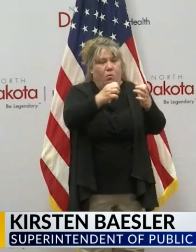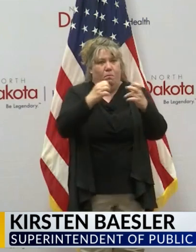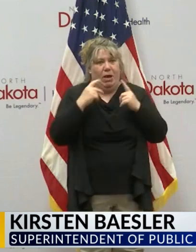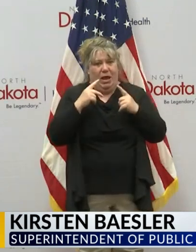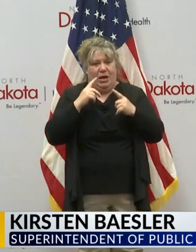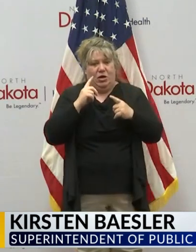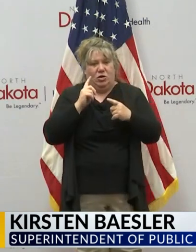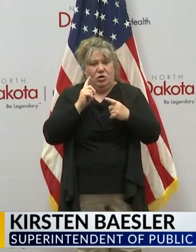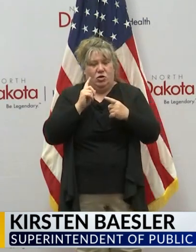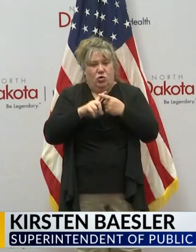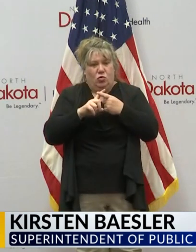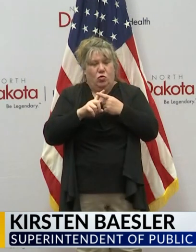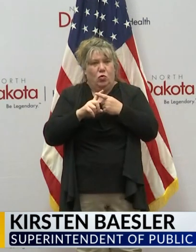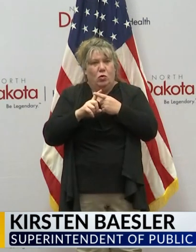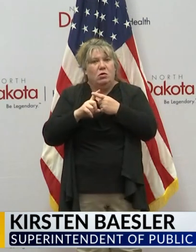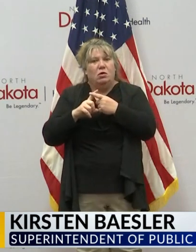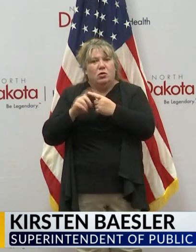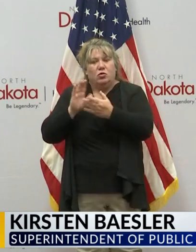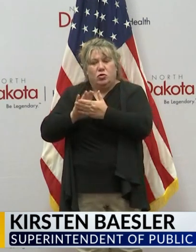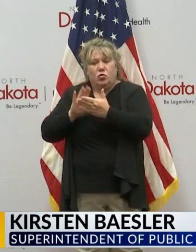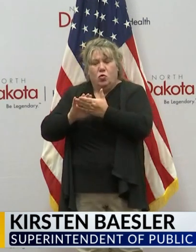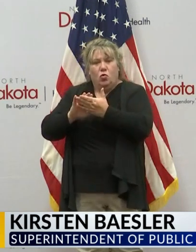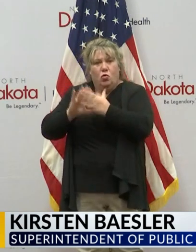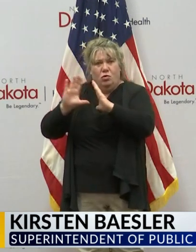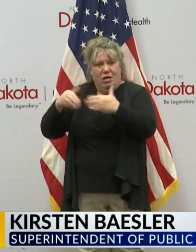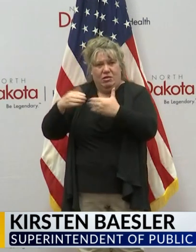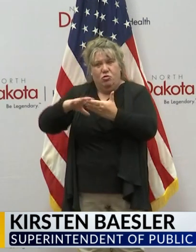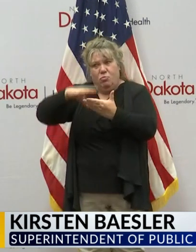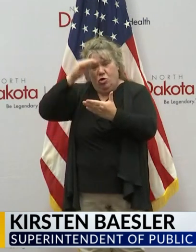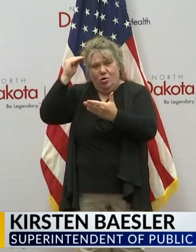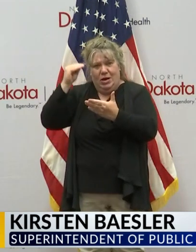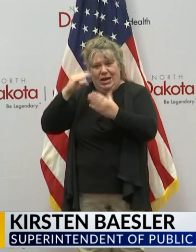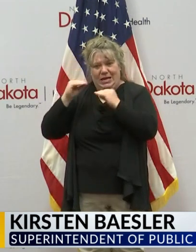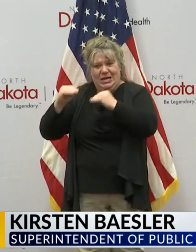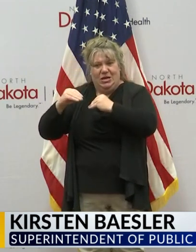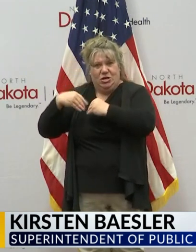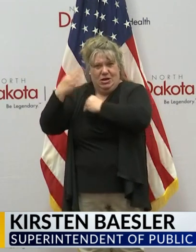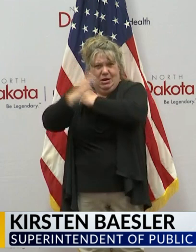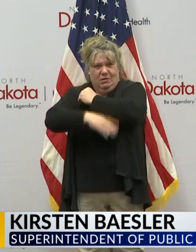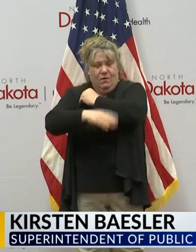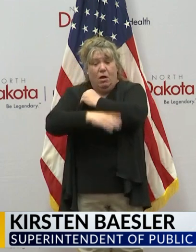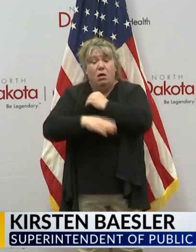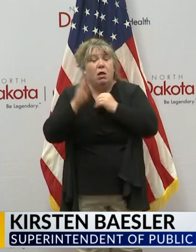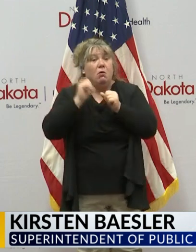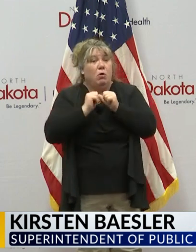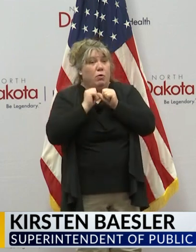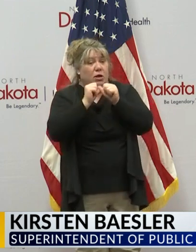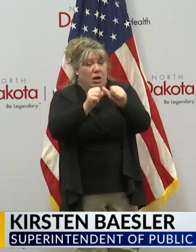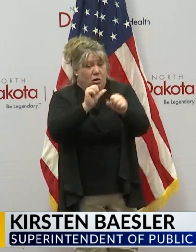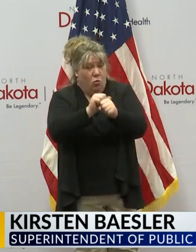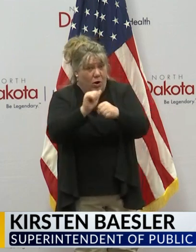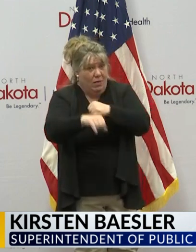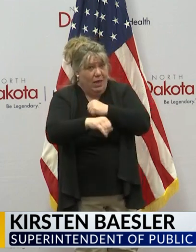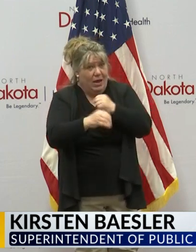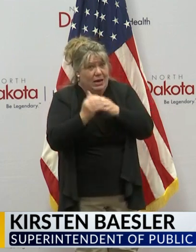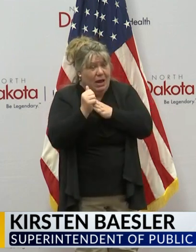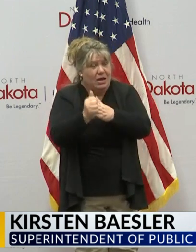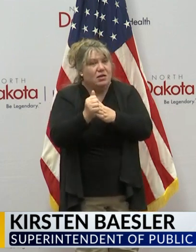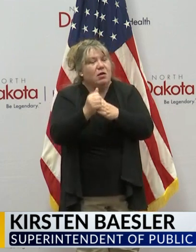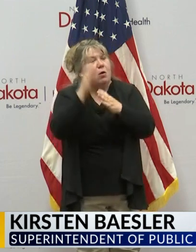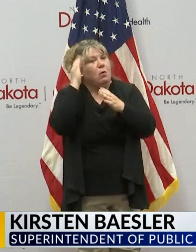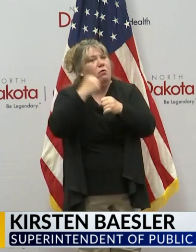and place-based teaching. And so with that, we will continue to work on that guidance and make sure that we are covering